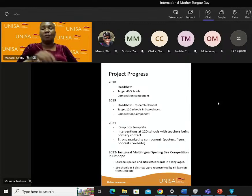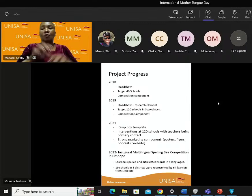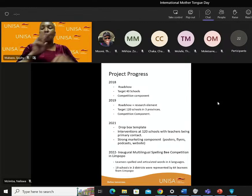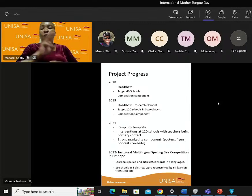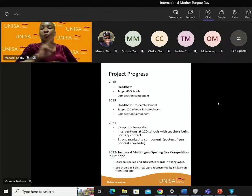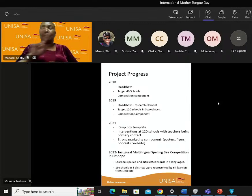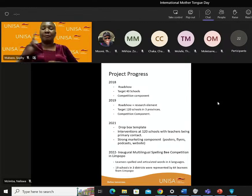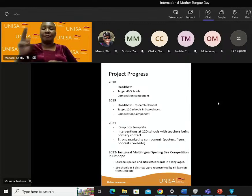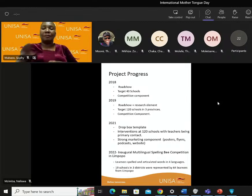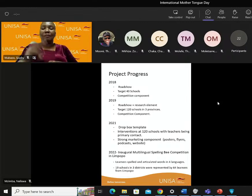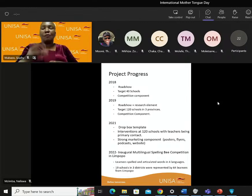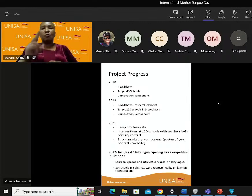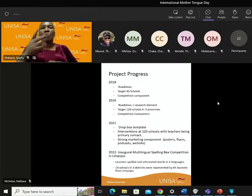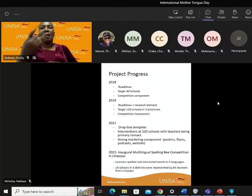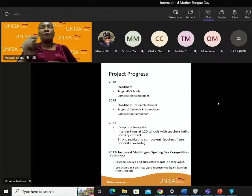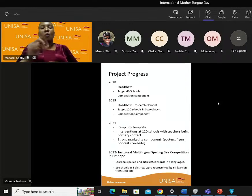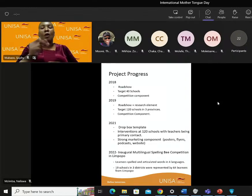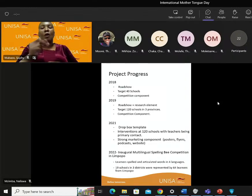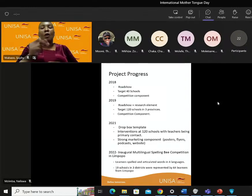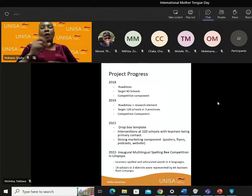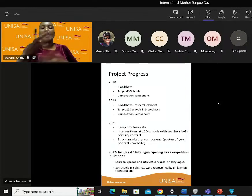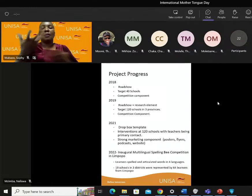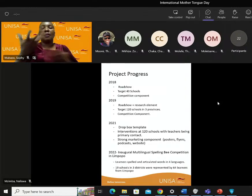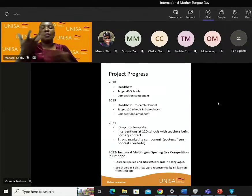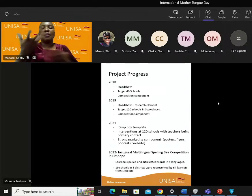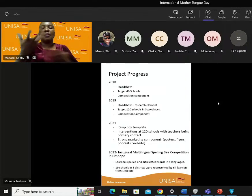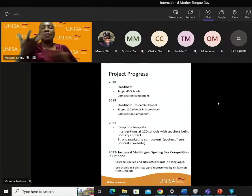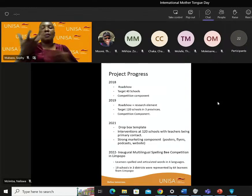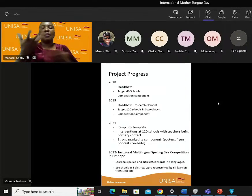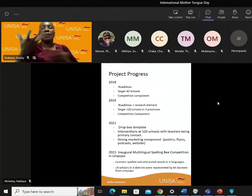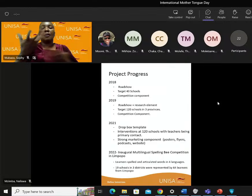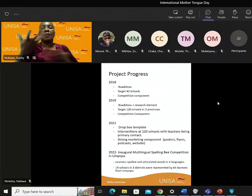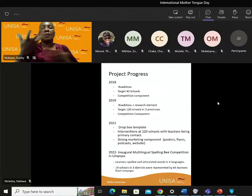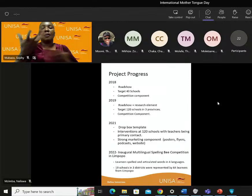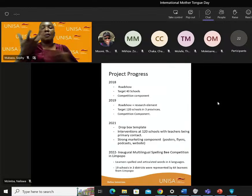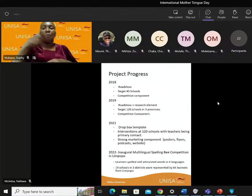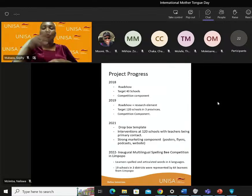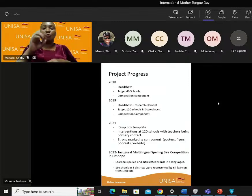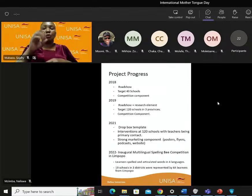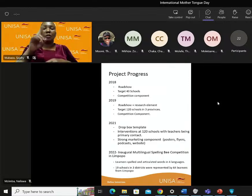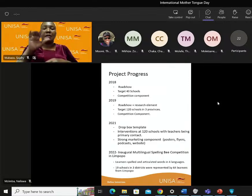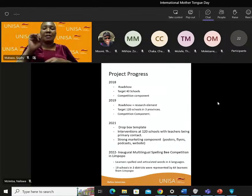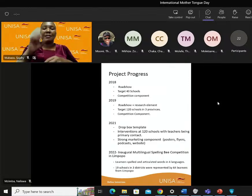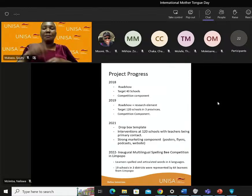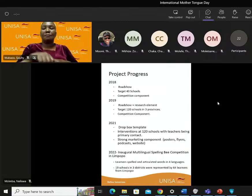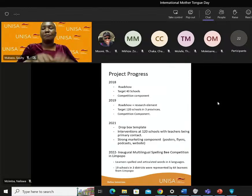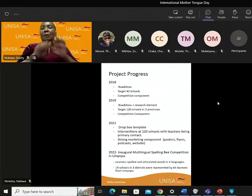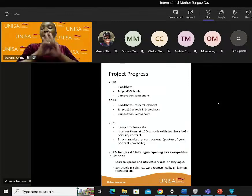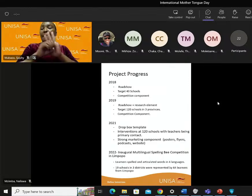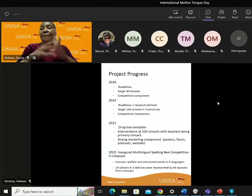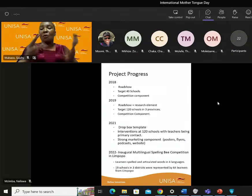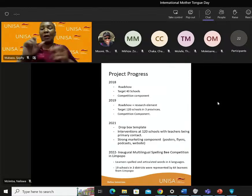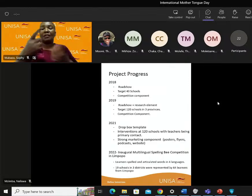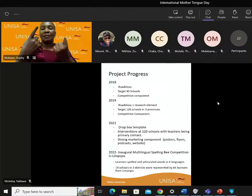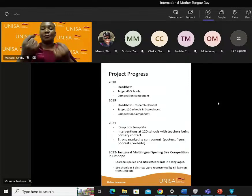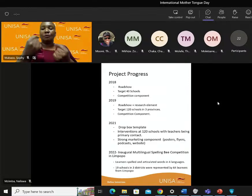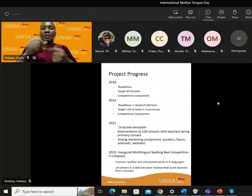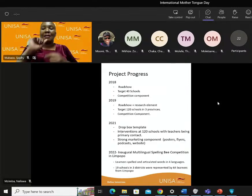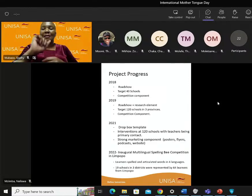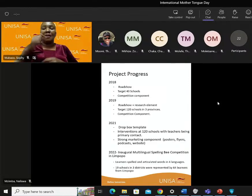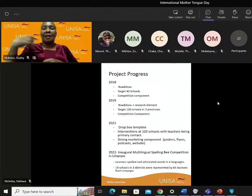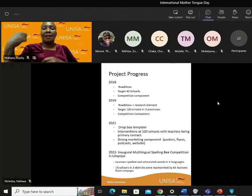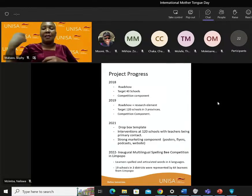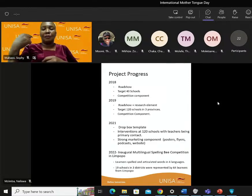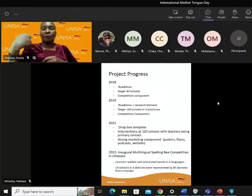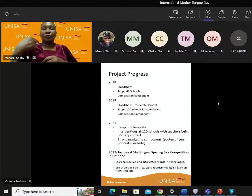also had podcasts of all the research members and what they do, their language activism. So